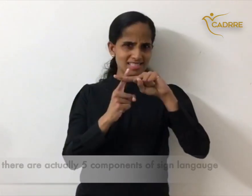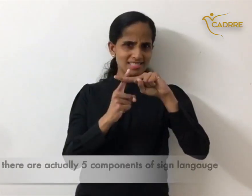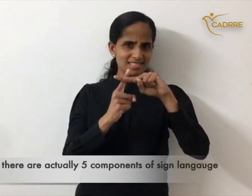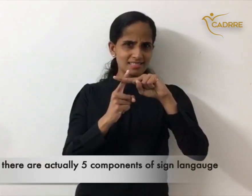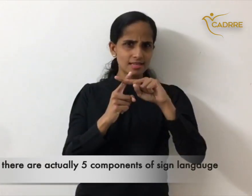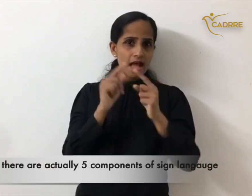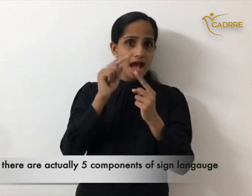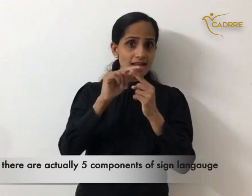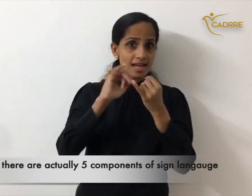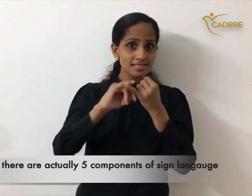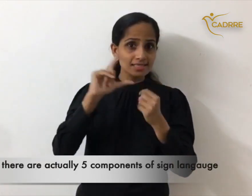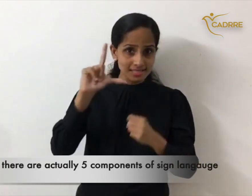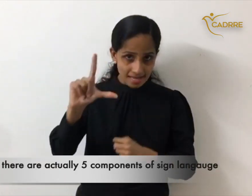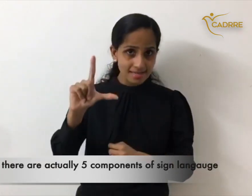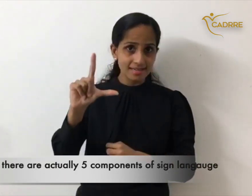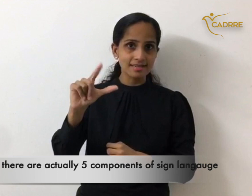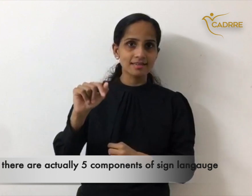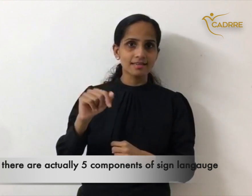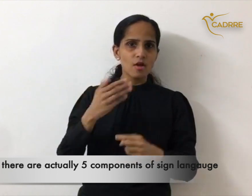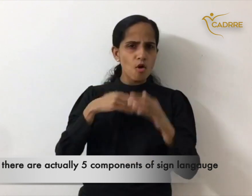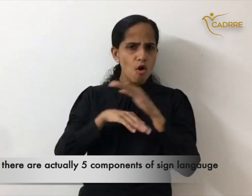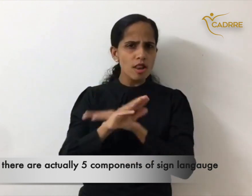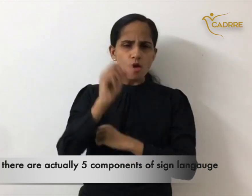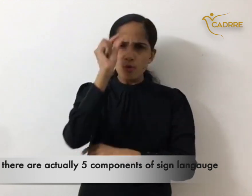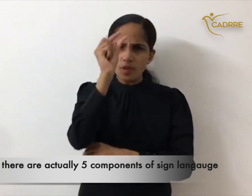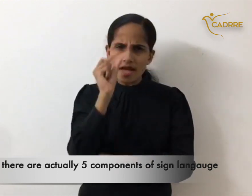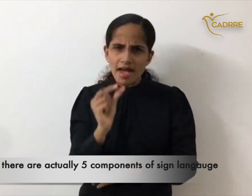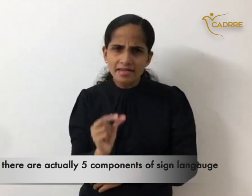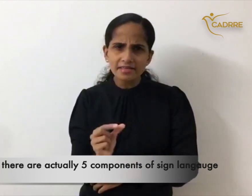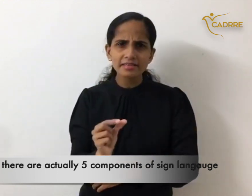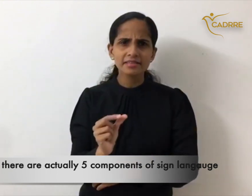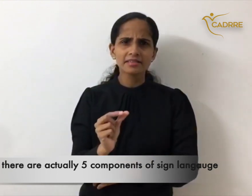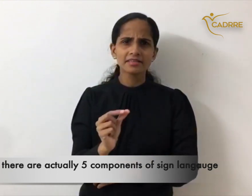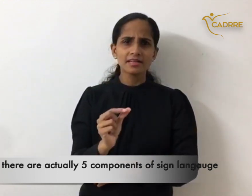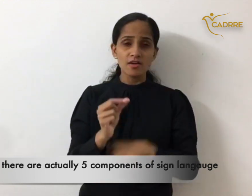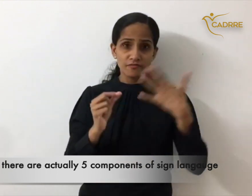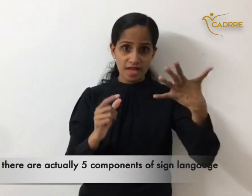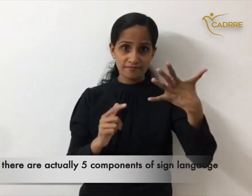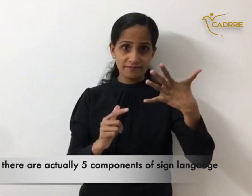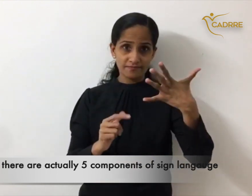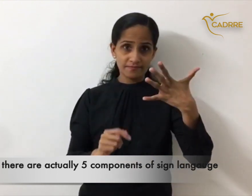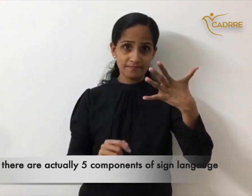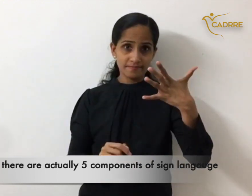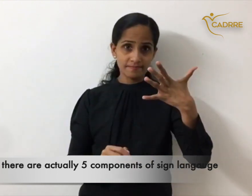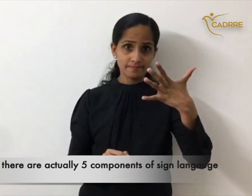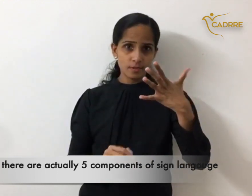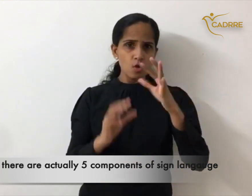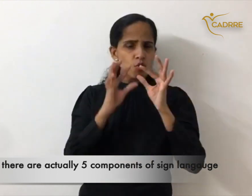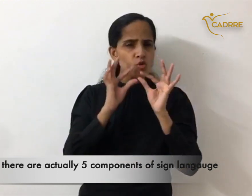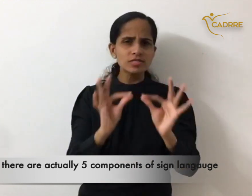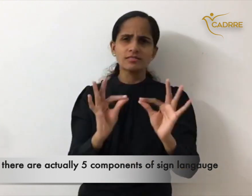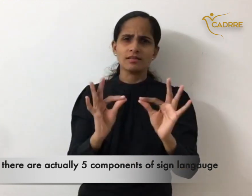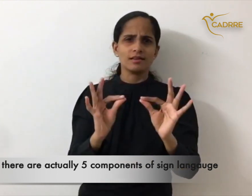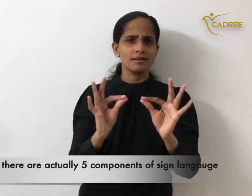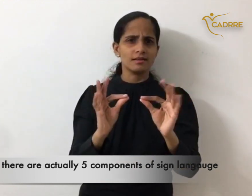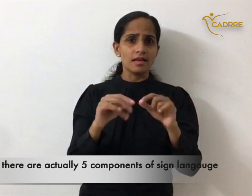Having said that, there are actually 5 components of sign language.